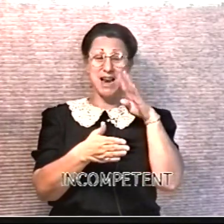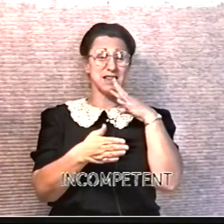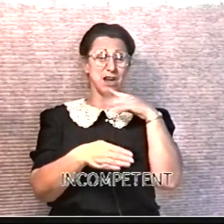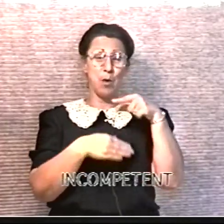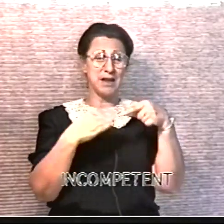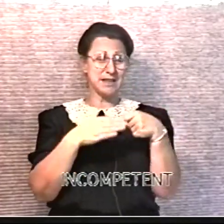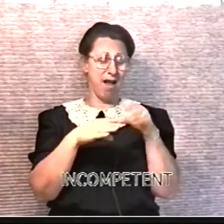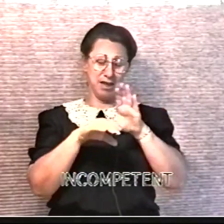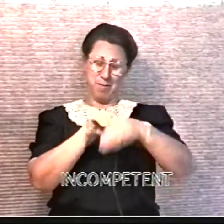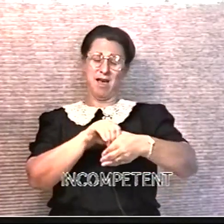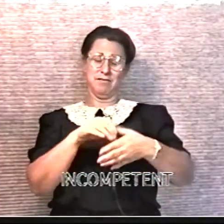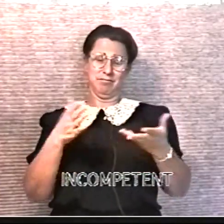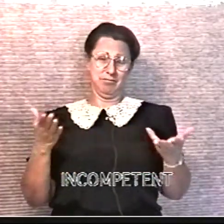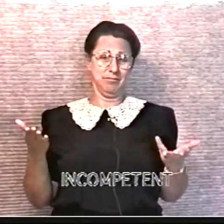know what he's talking about.